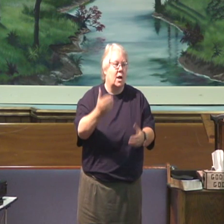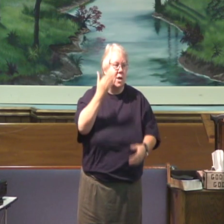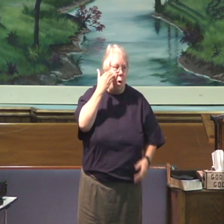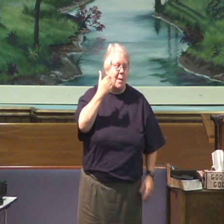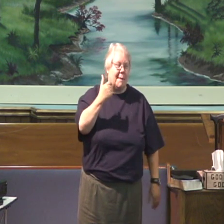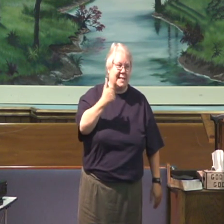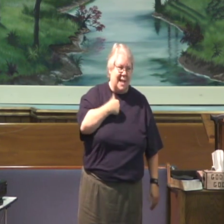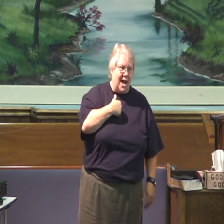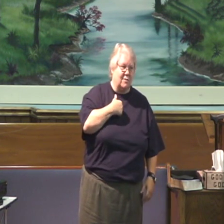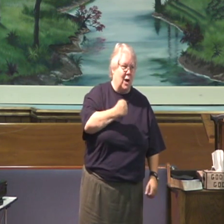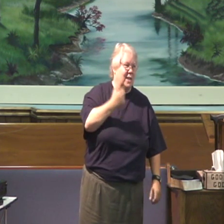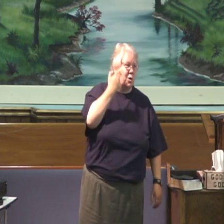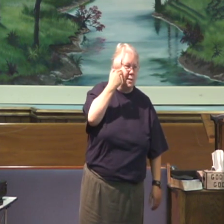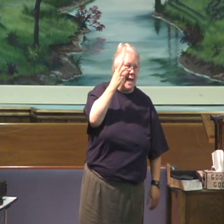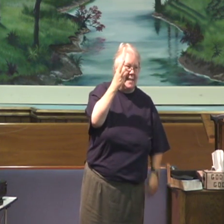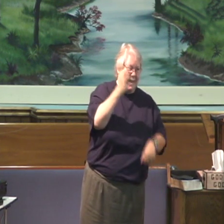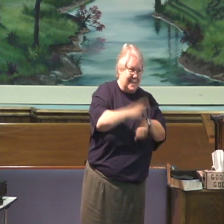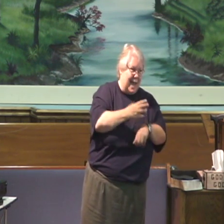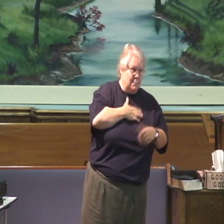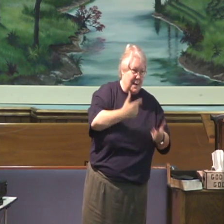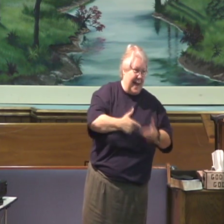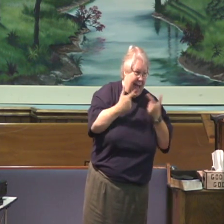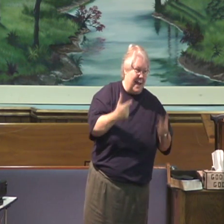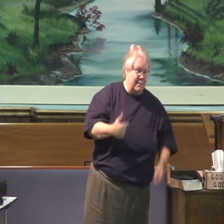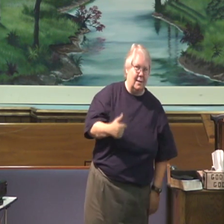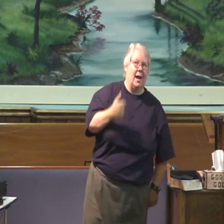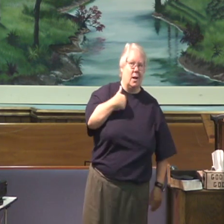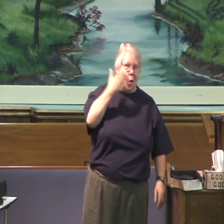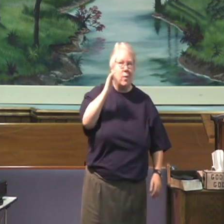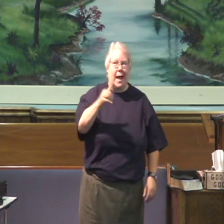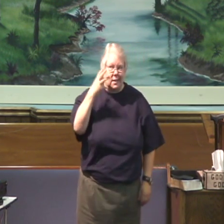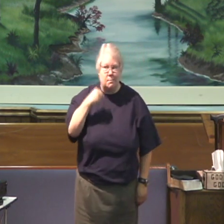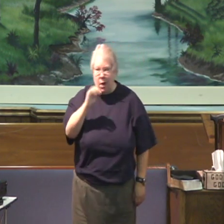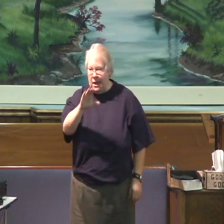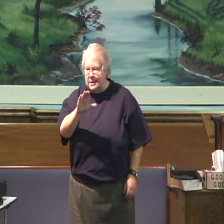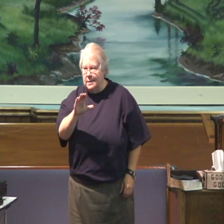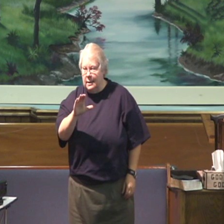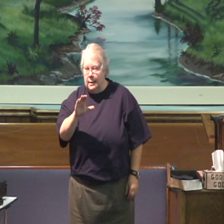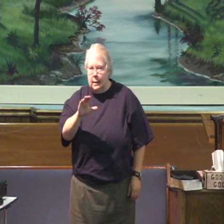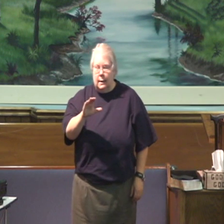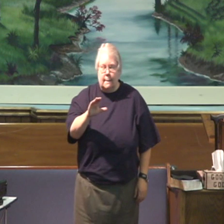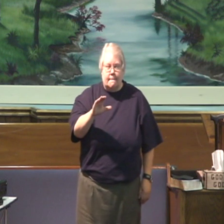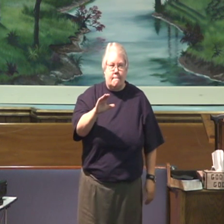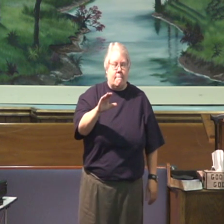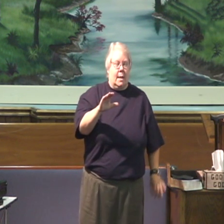And knowing myself, try suicide 6 times in my life, I know that experience.